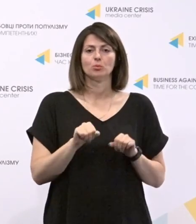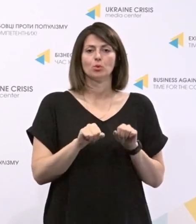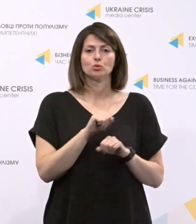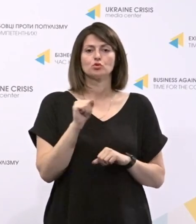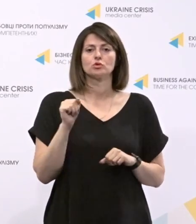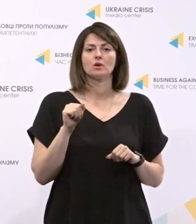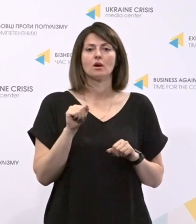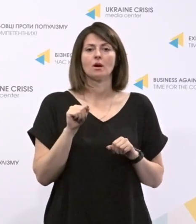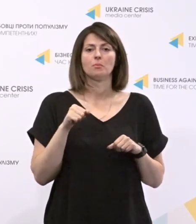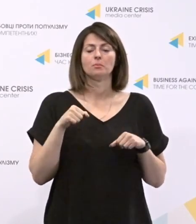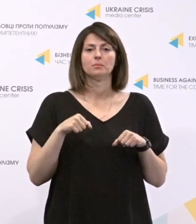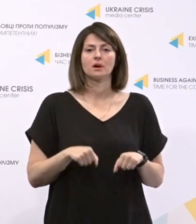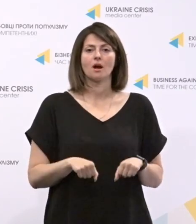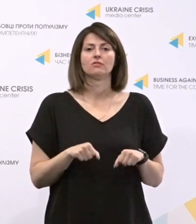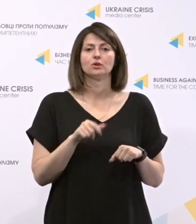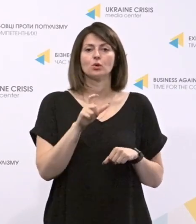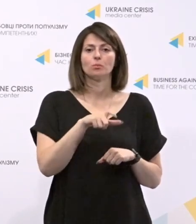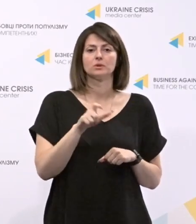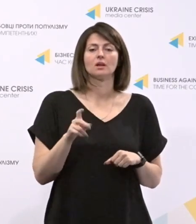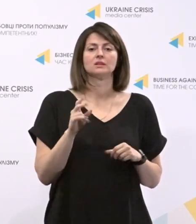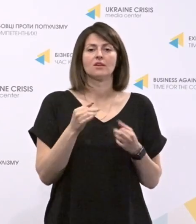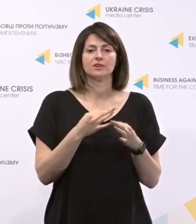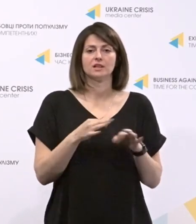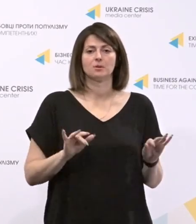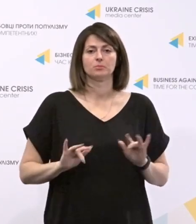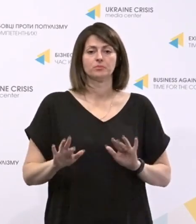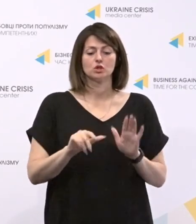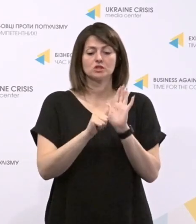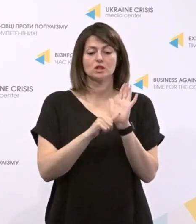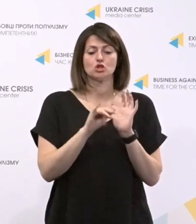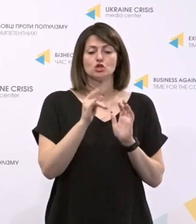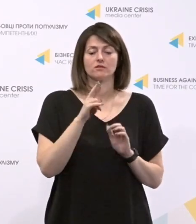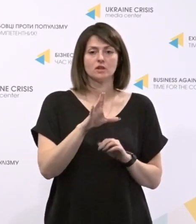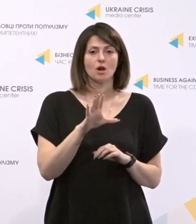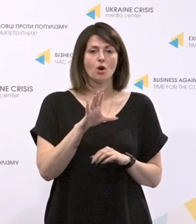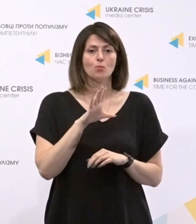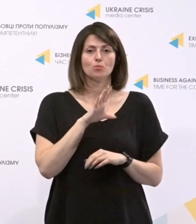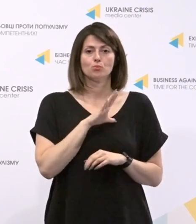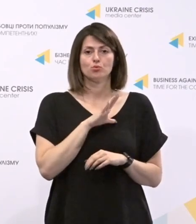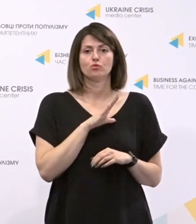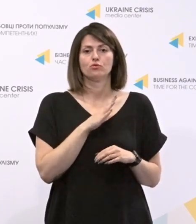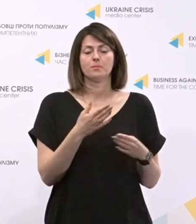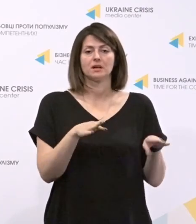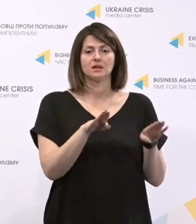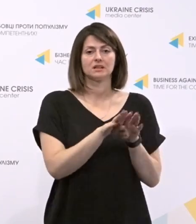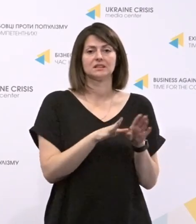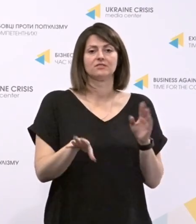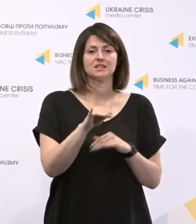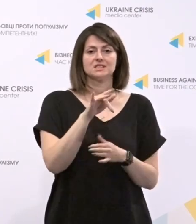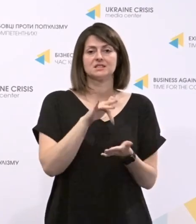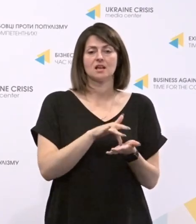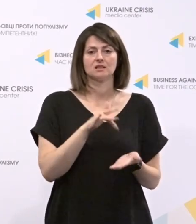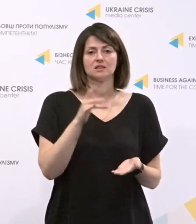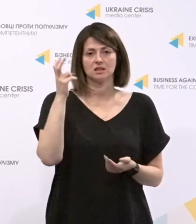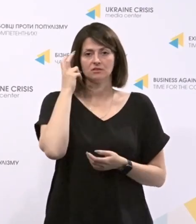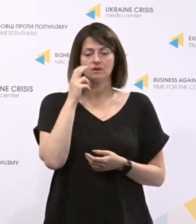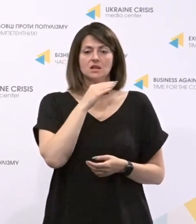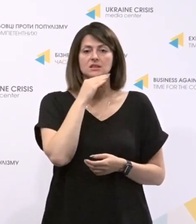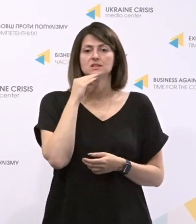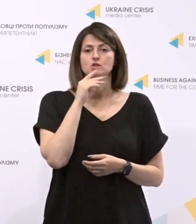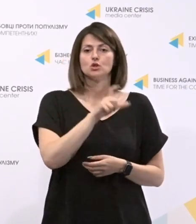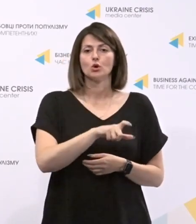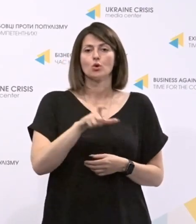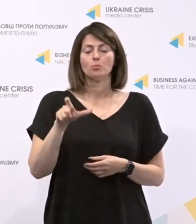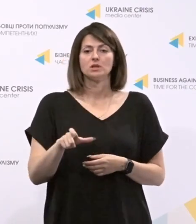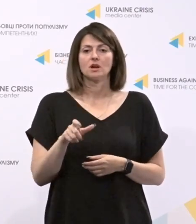Saturday. How can you comment on the shameful restrictions of